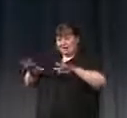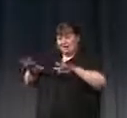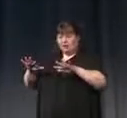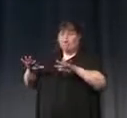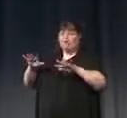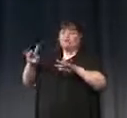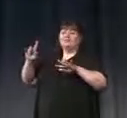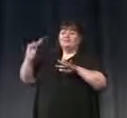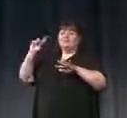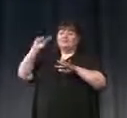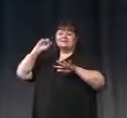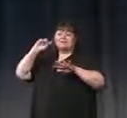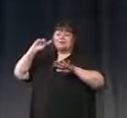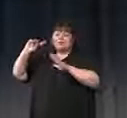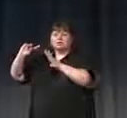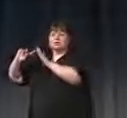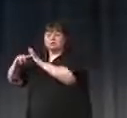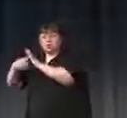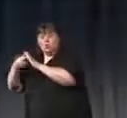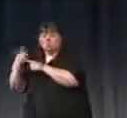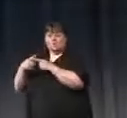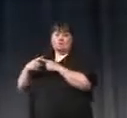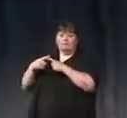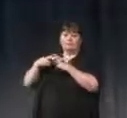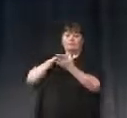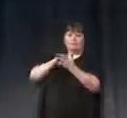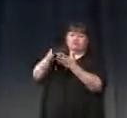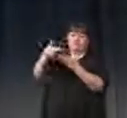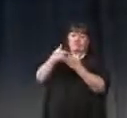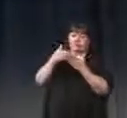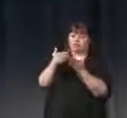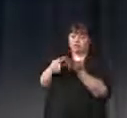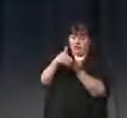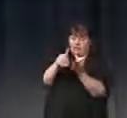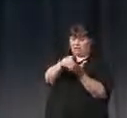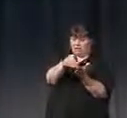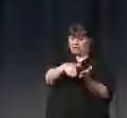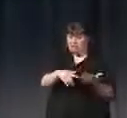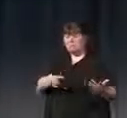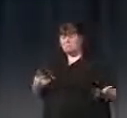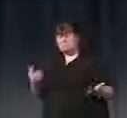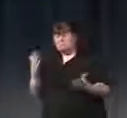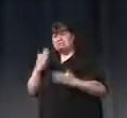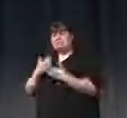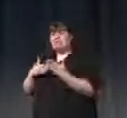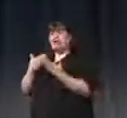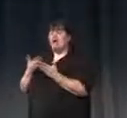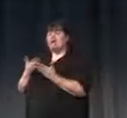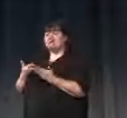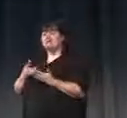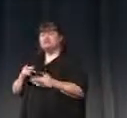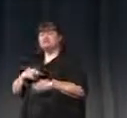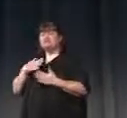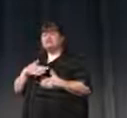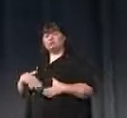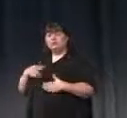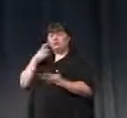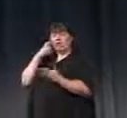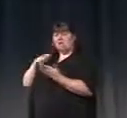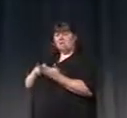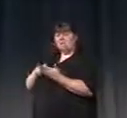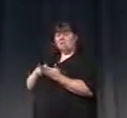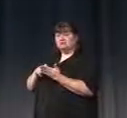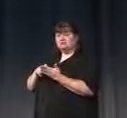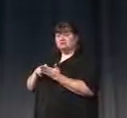the reverb. Now, we have some evidence that this might be plausible. So as I showed you, humans can recognize sounds pretty well